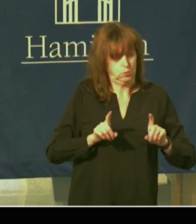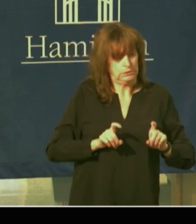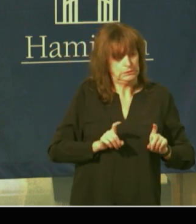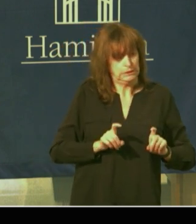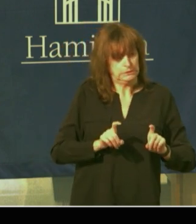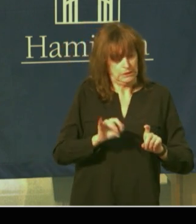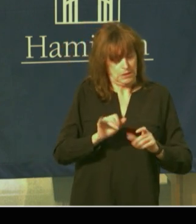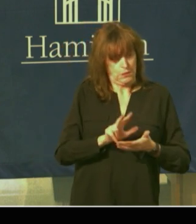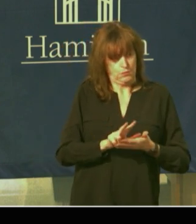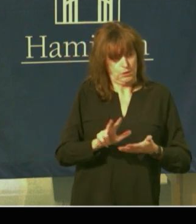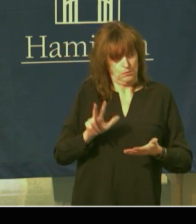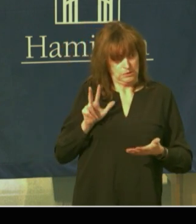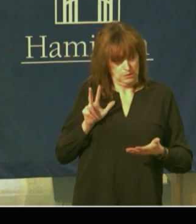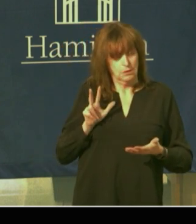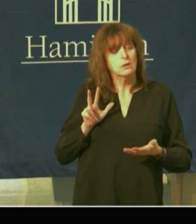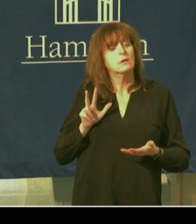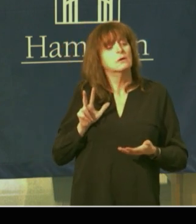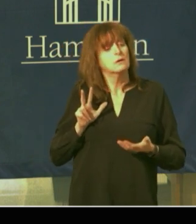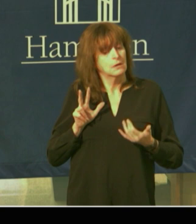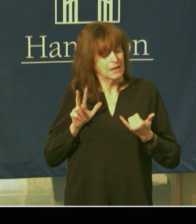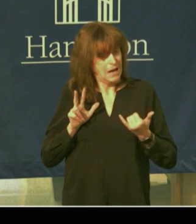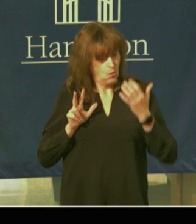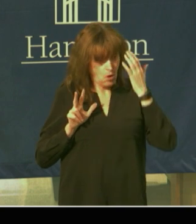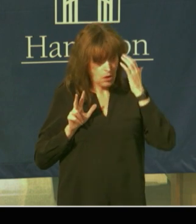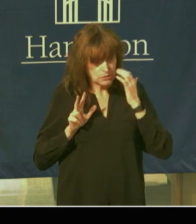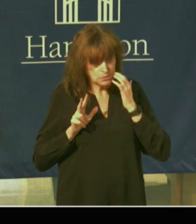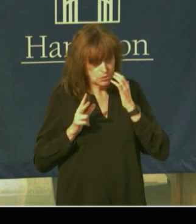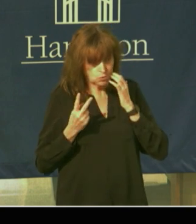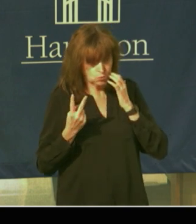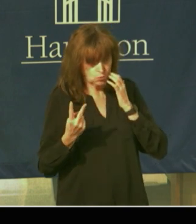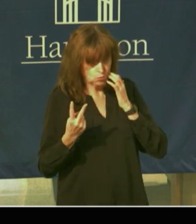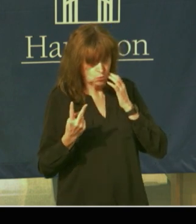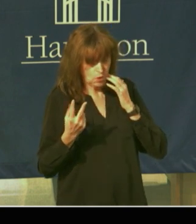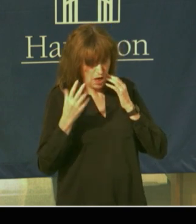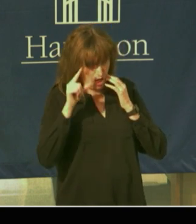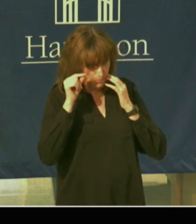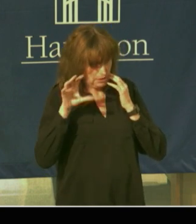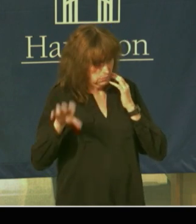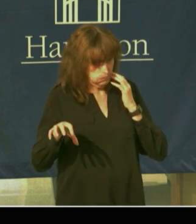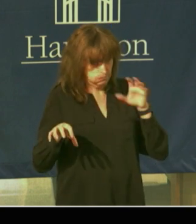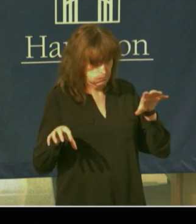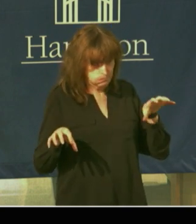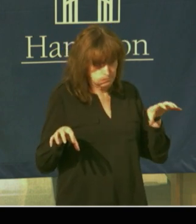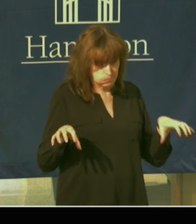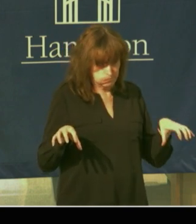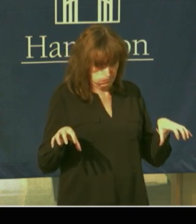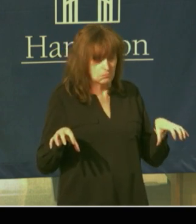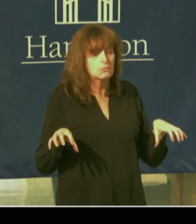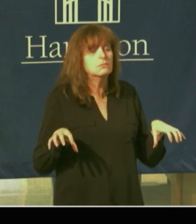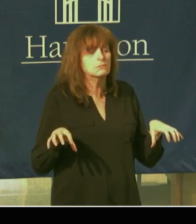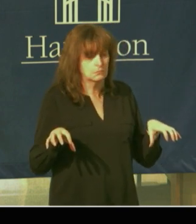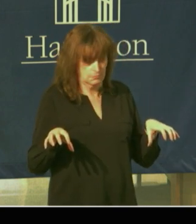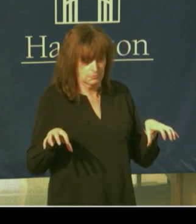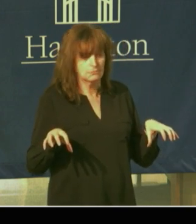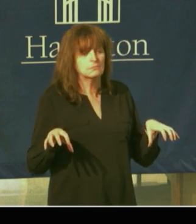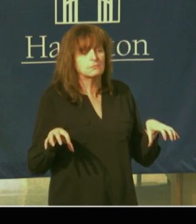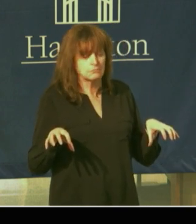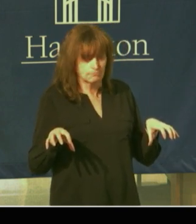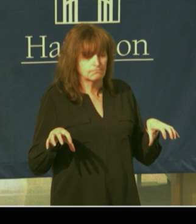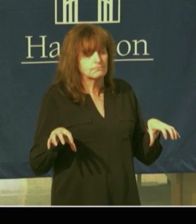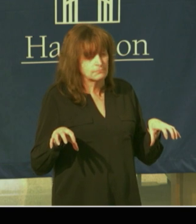two hospitals in the city geared up, then they were able to move over to the urgent care centers. And at the beginning of this